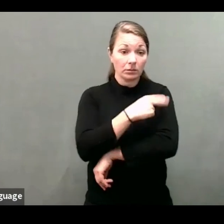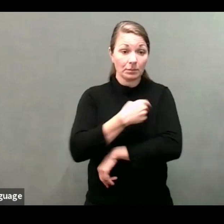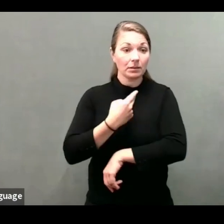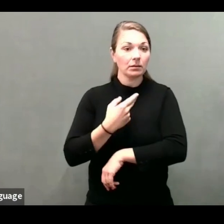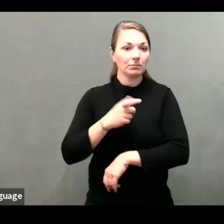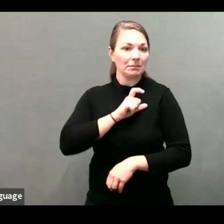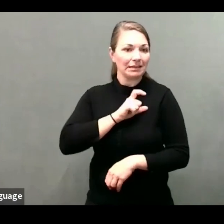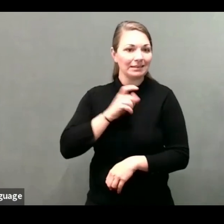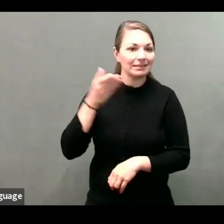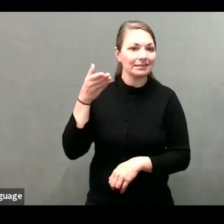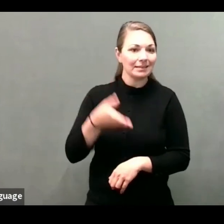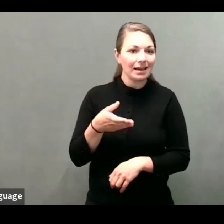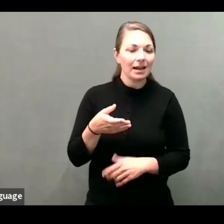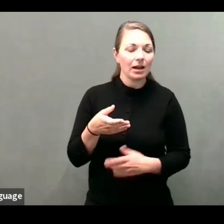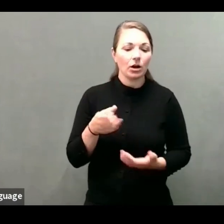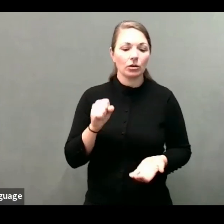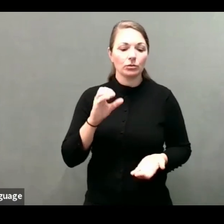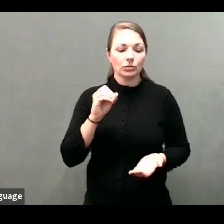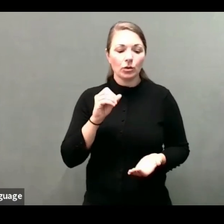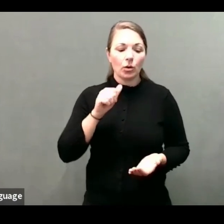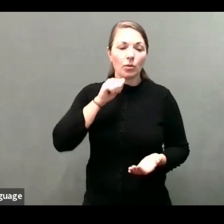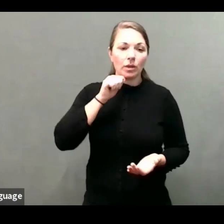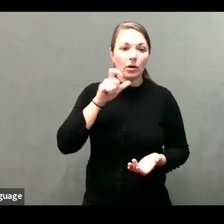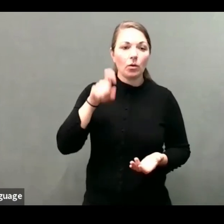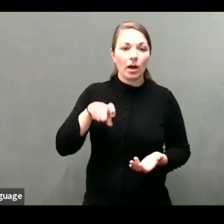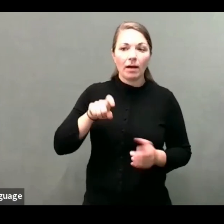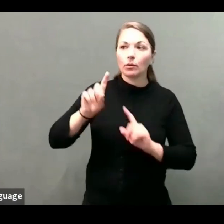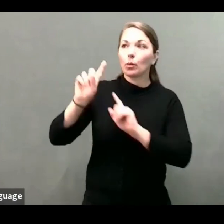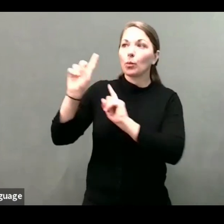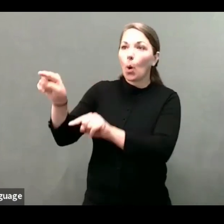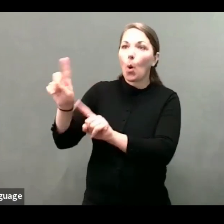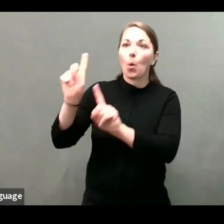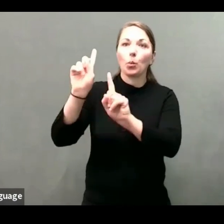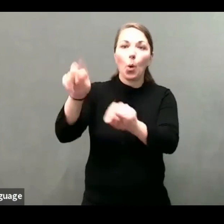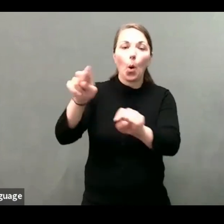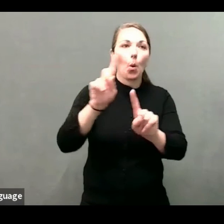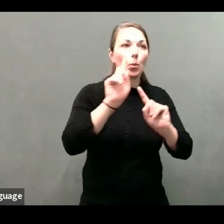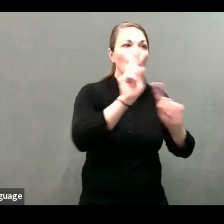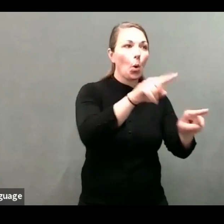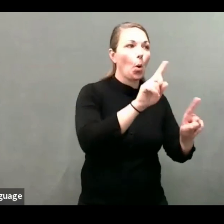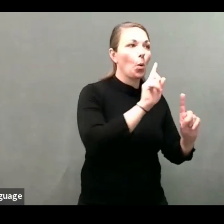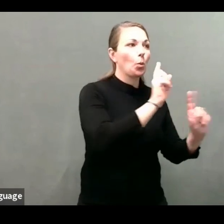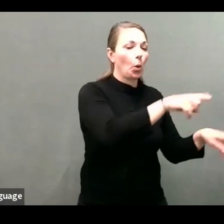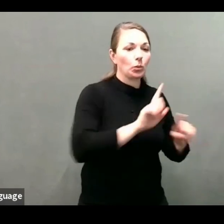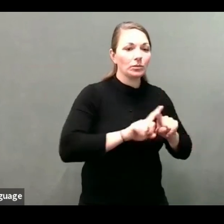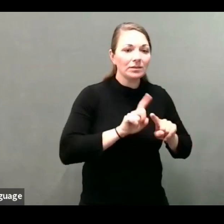minimize just how many different people they have to go see and how many different places they have to go to.